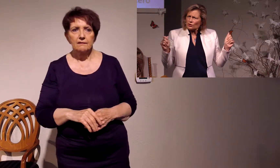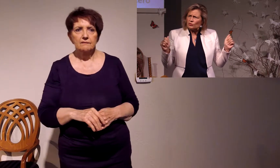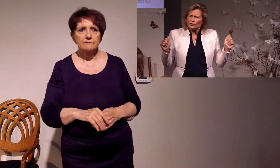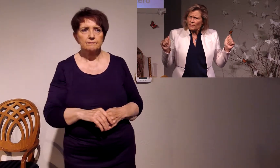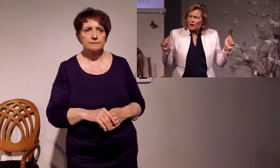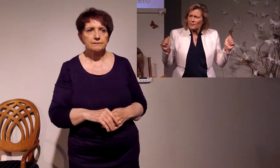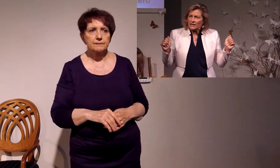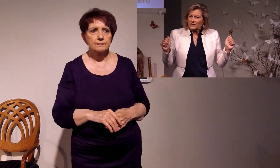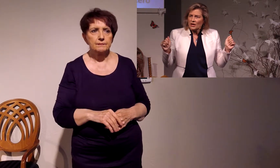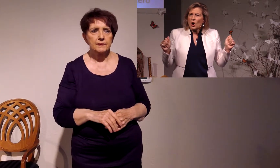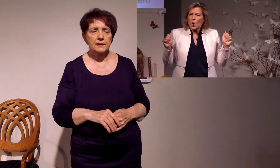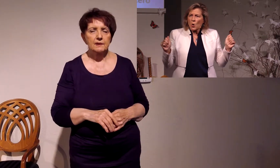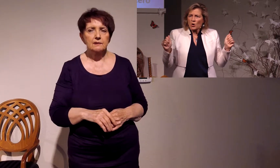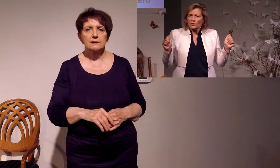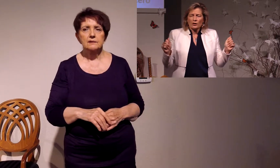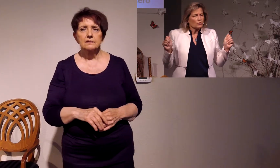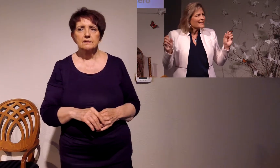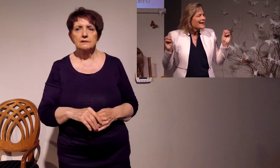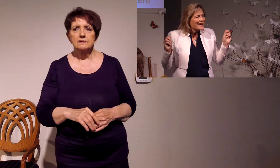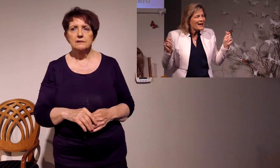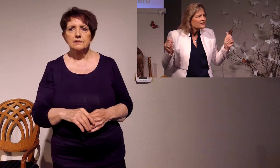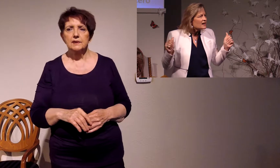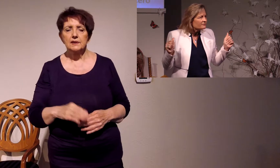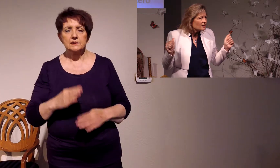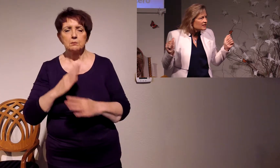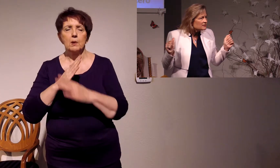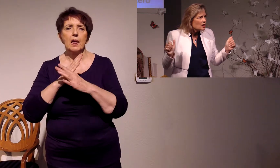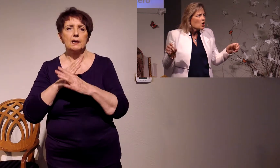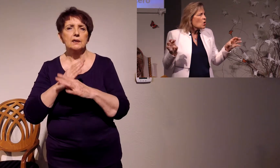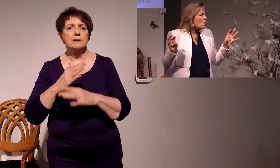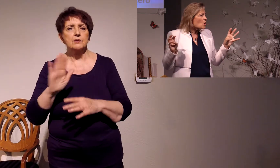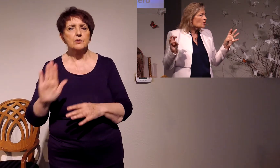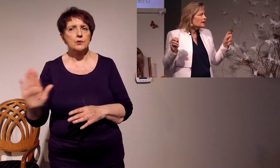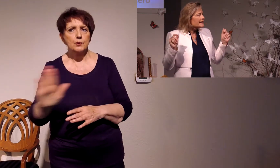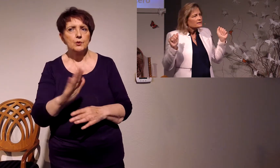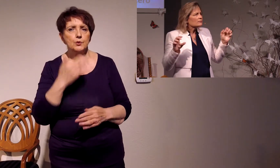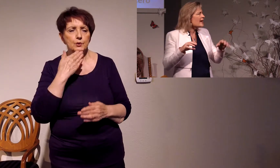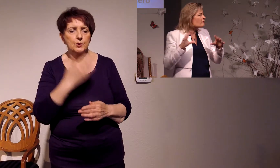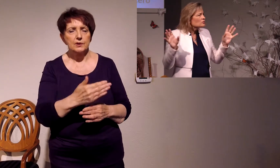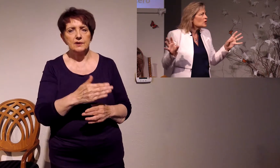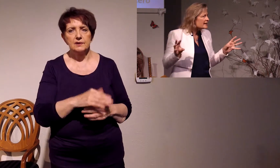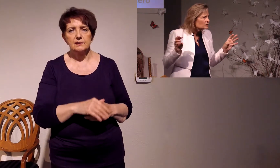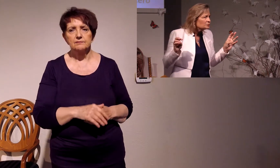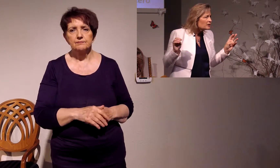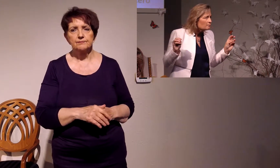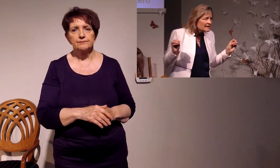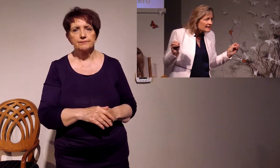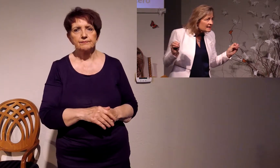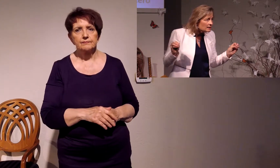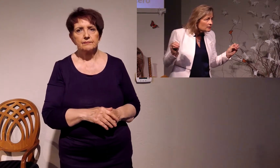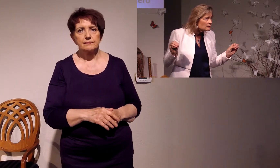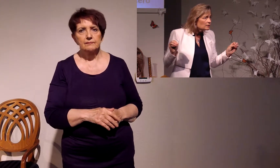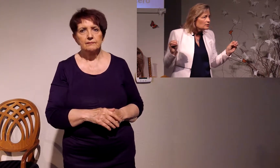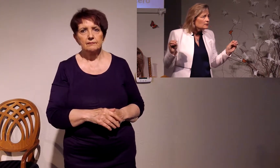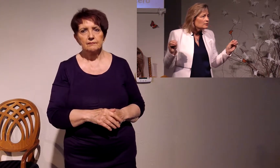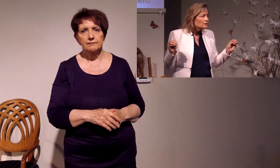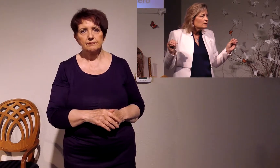not so good about money, or we can't have enough of it, or everyone else but